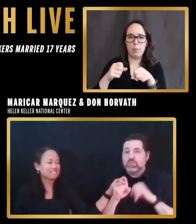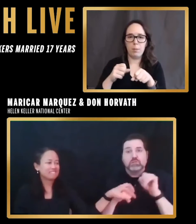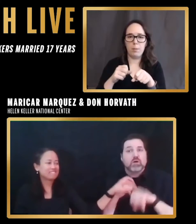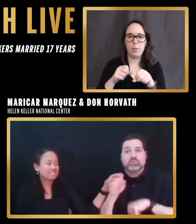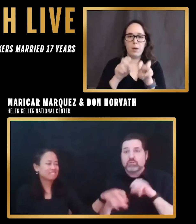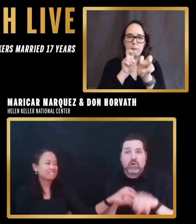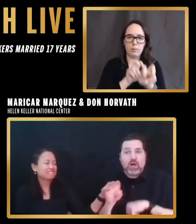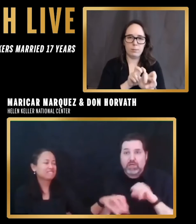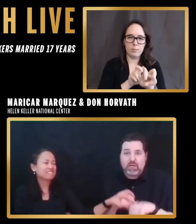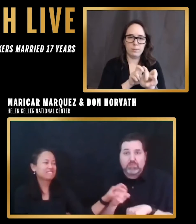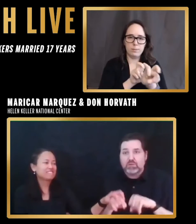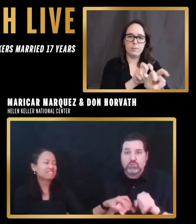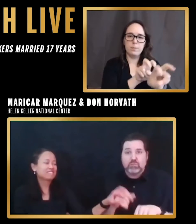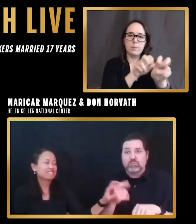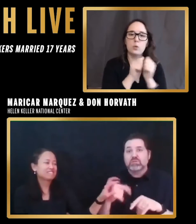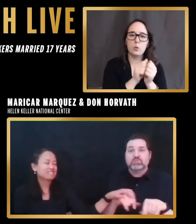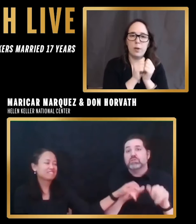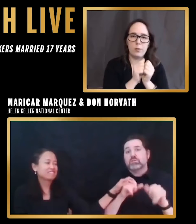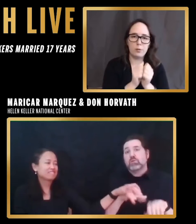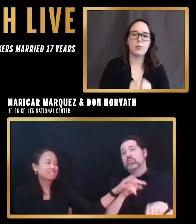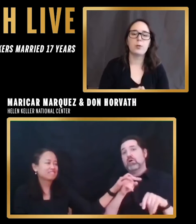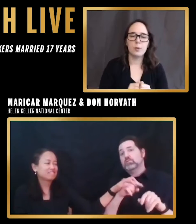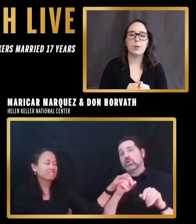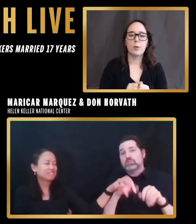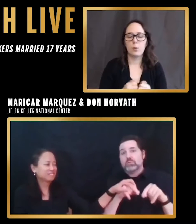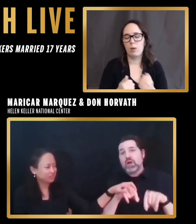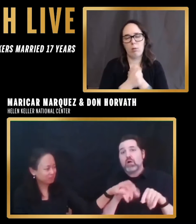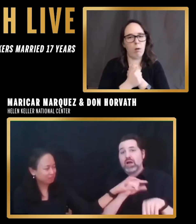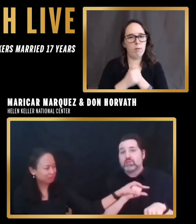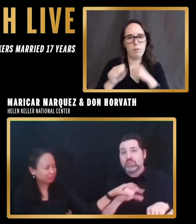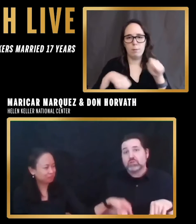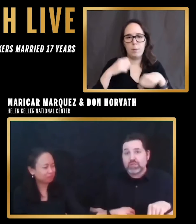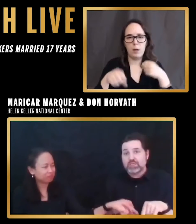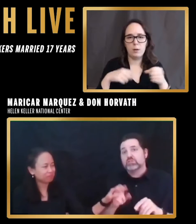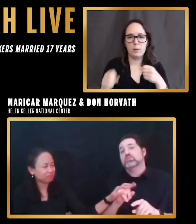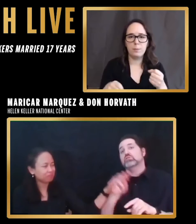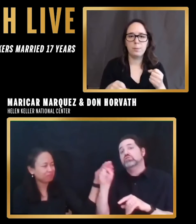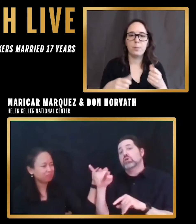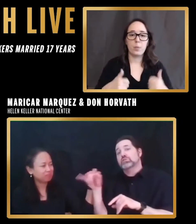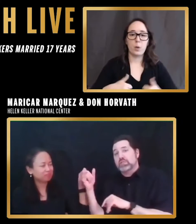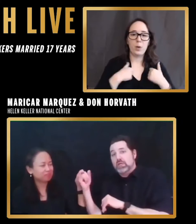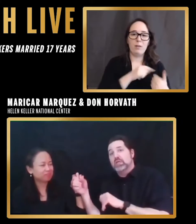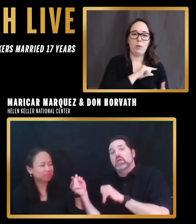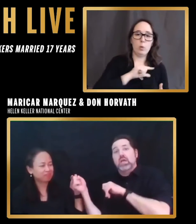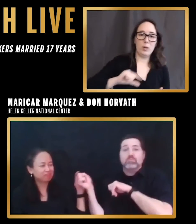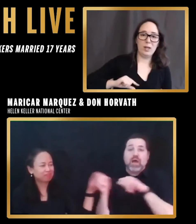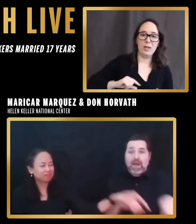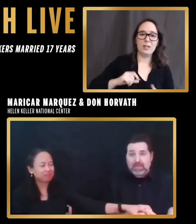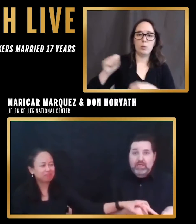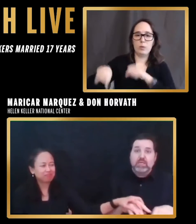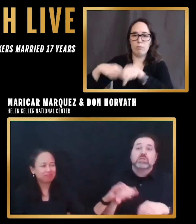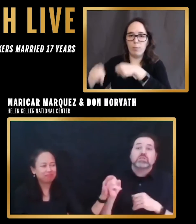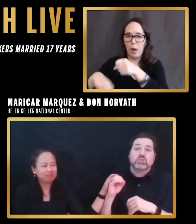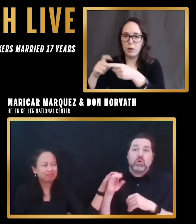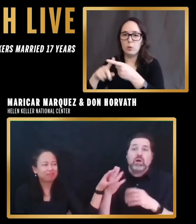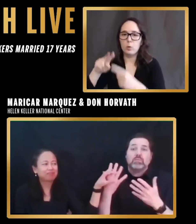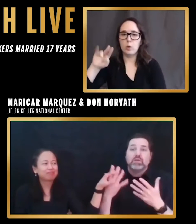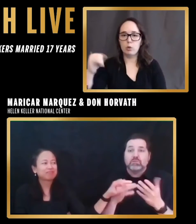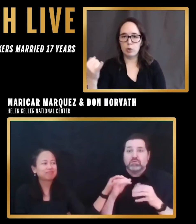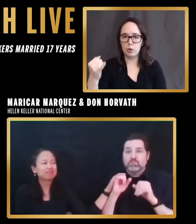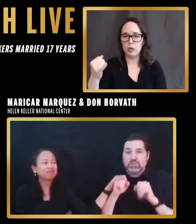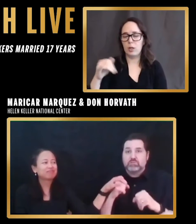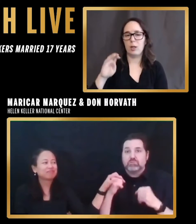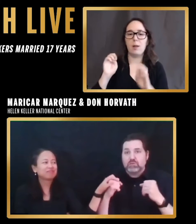we love to ride. I mean, we've ridden from our house in Queens to New Jersey and back. So, I